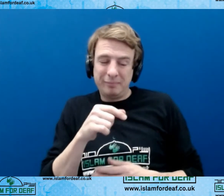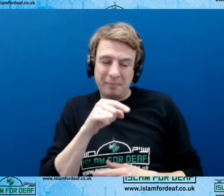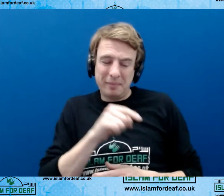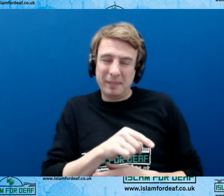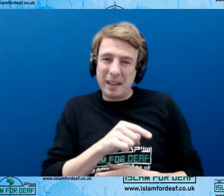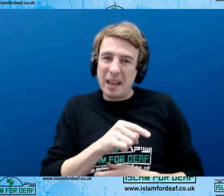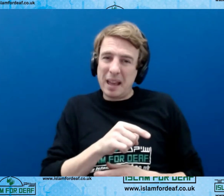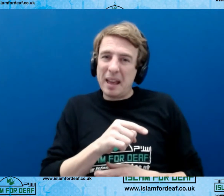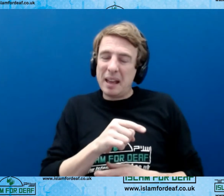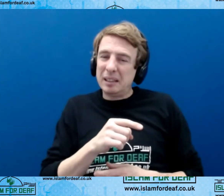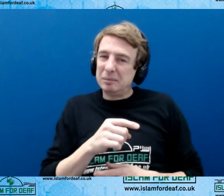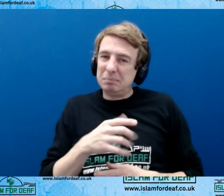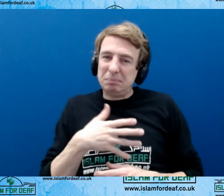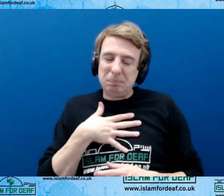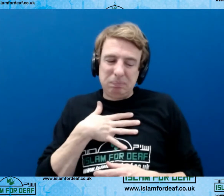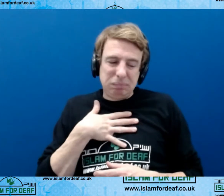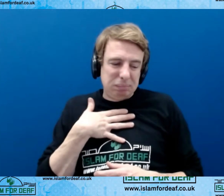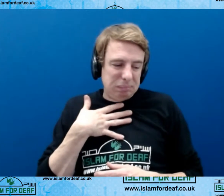the orphan harshly.